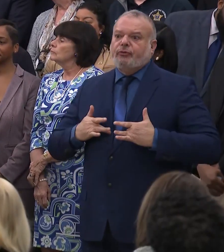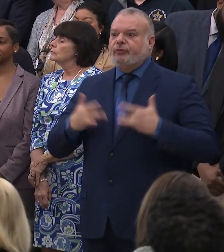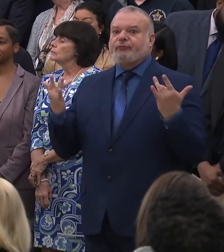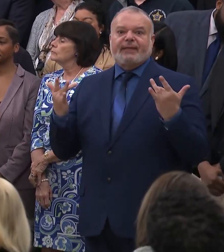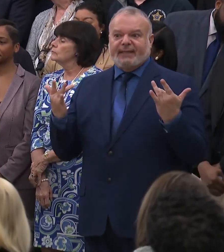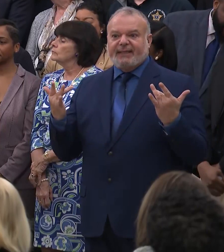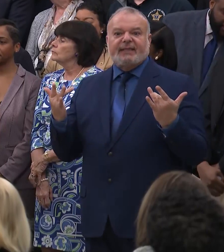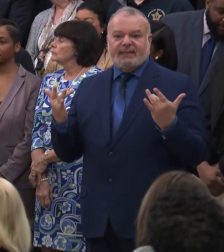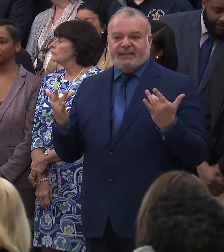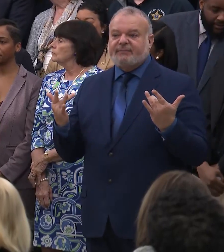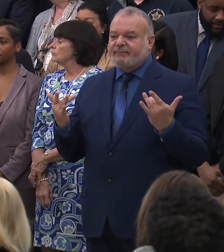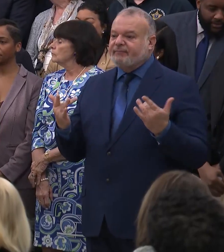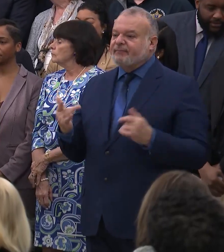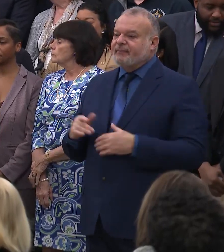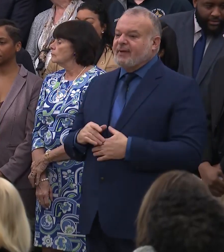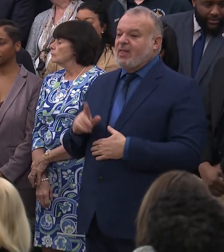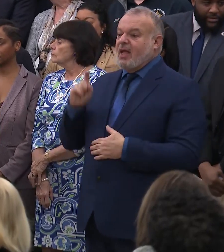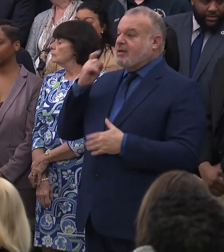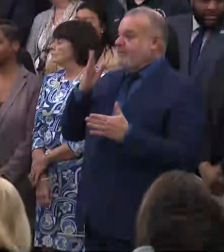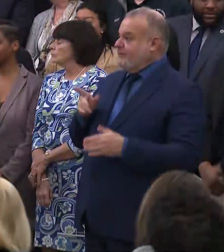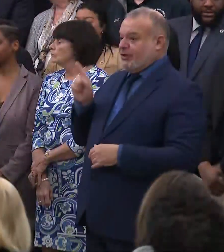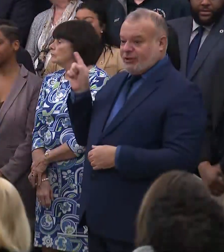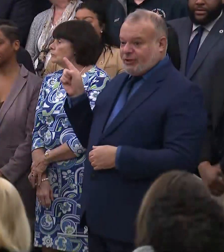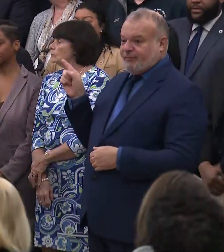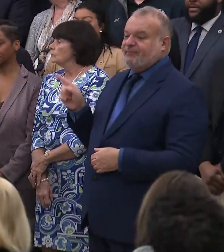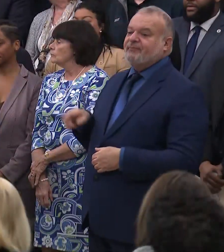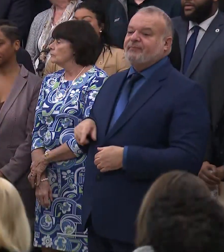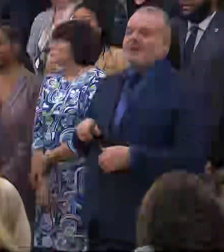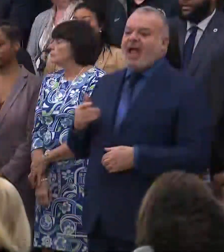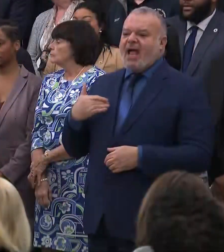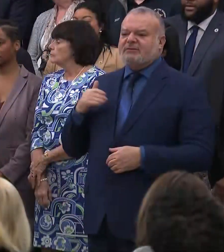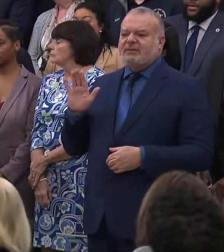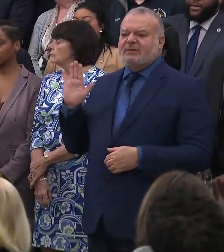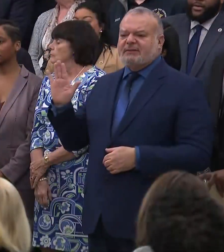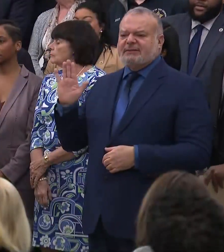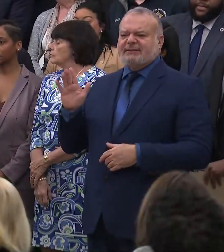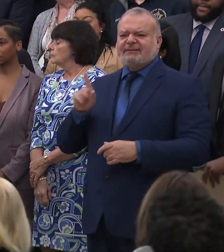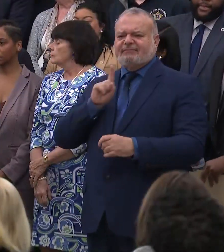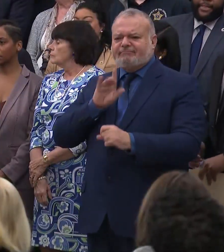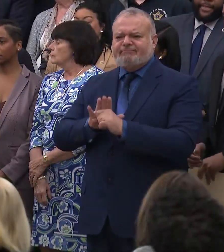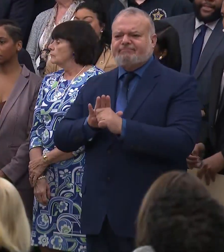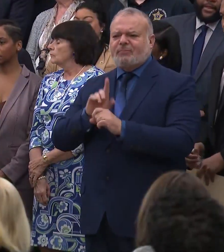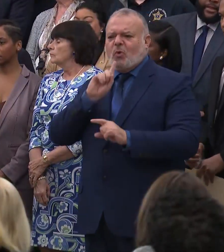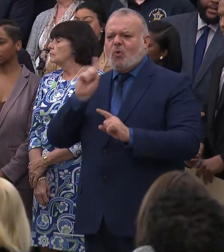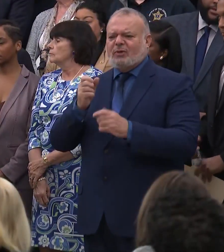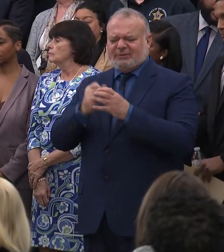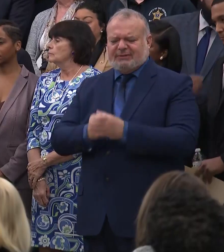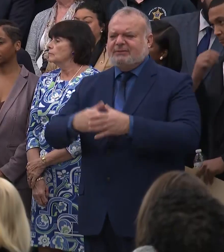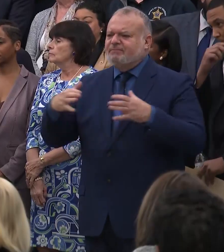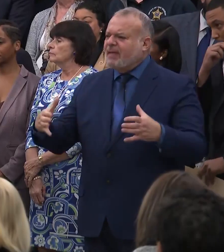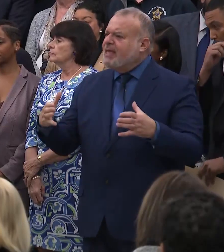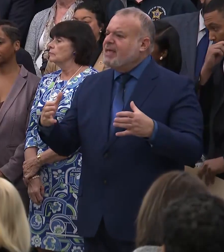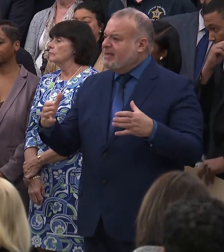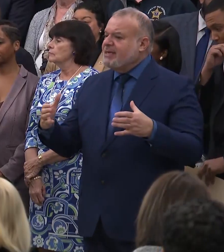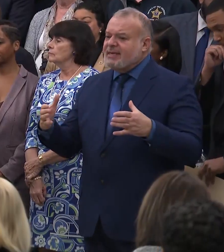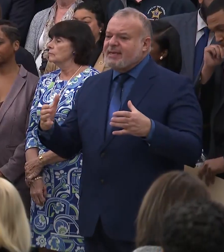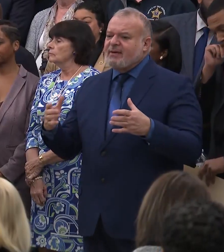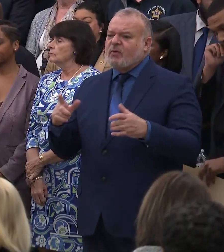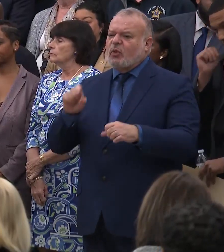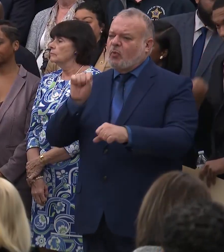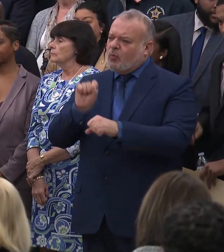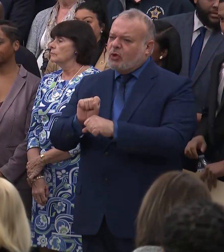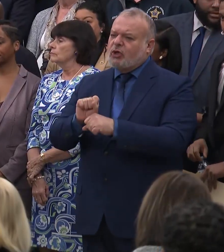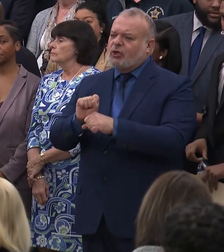that the governor is, by this executive order, expanding on that work to make sure